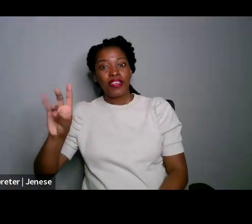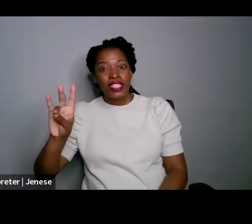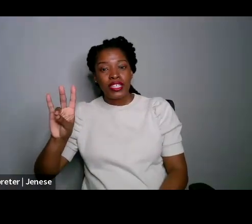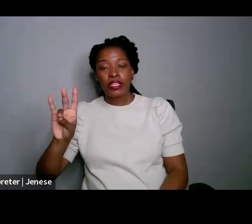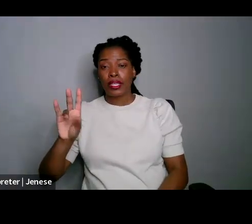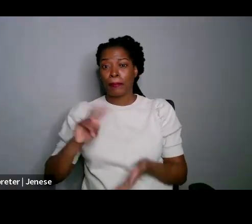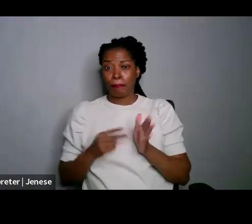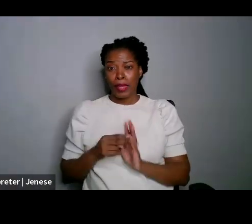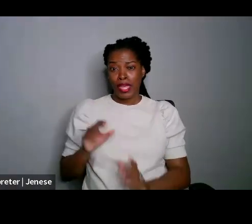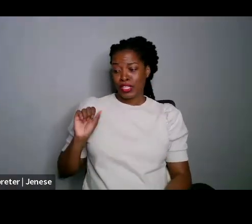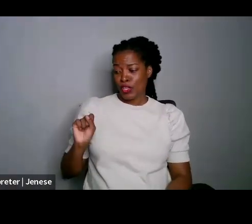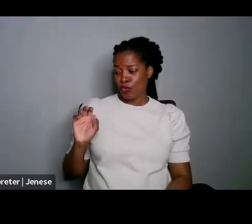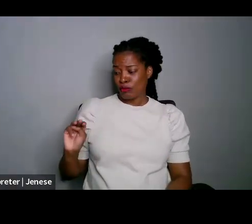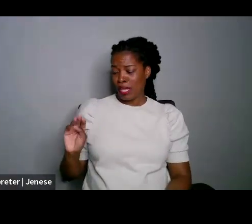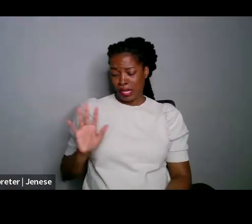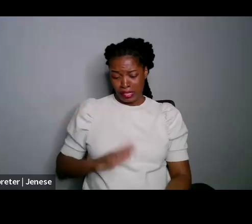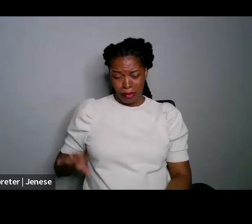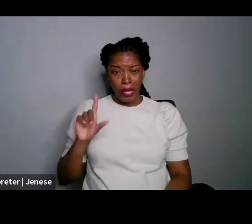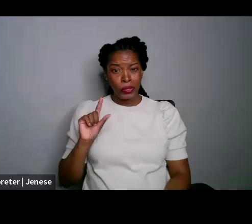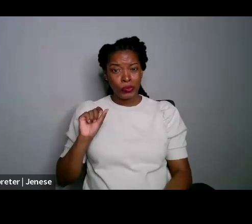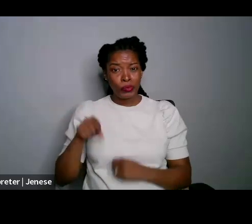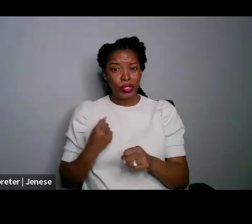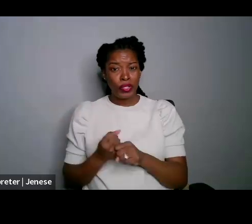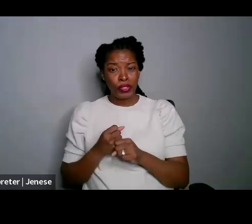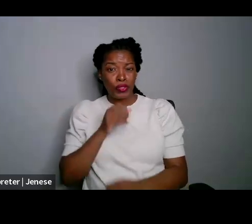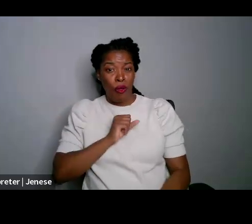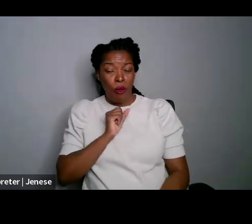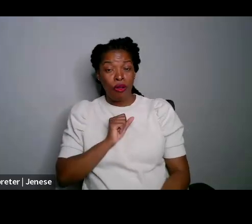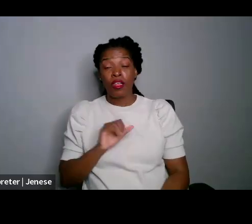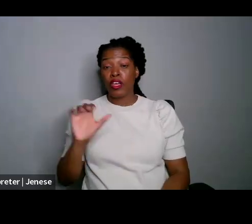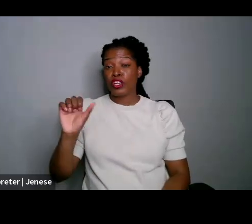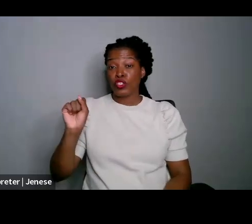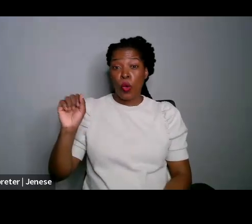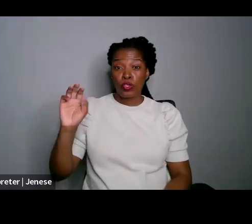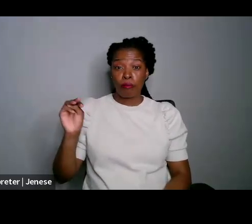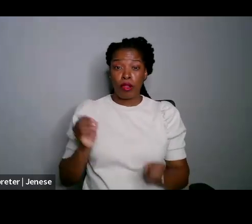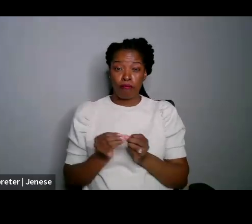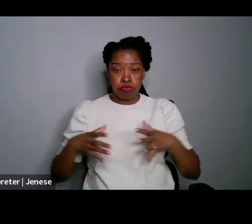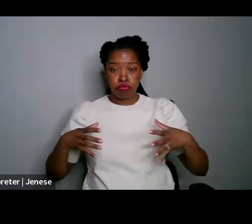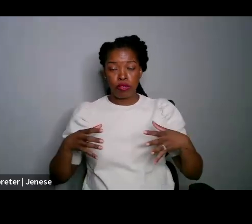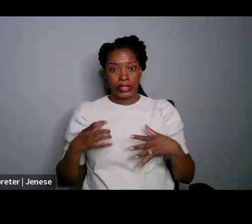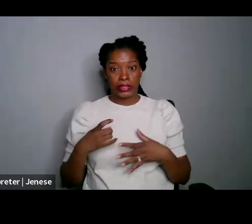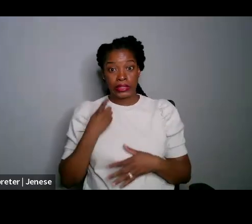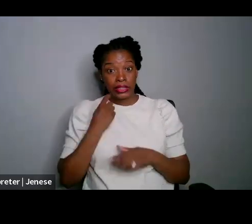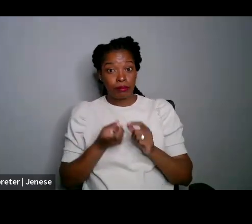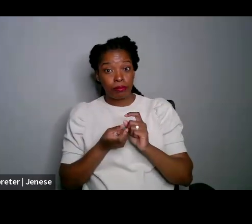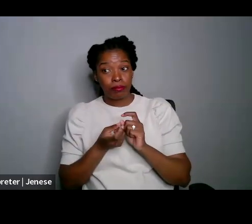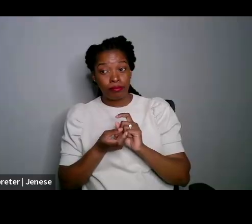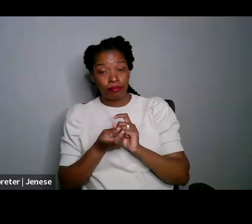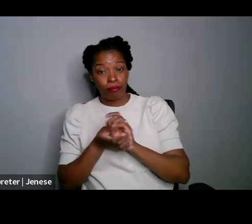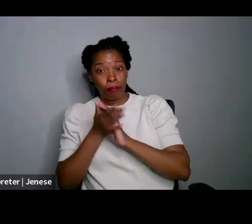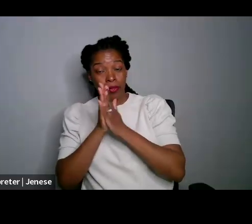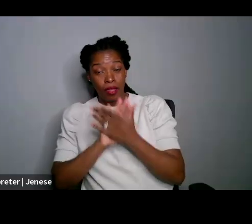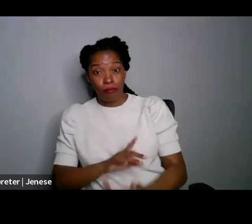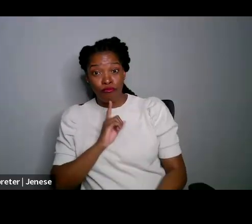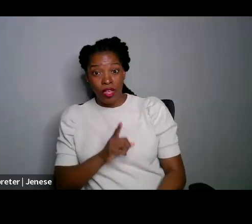old, and the social media boom has really only just begun, with the last decade and the COVID-19 pandemic